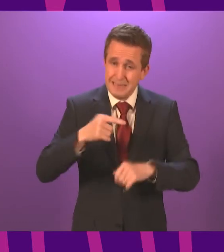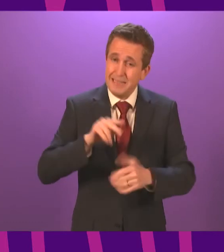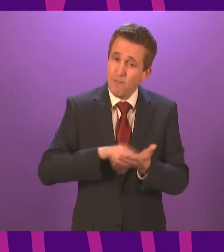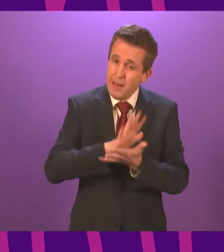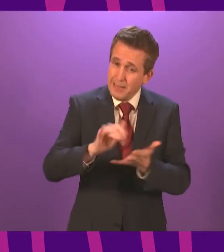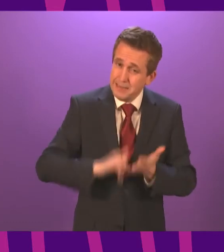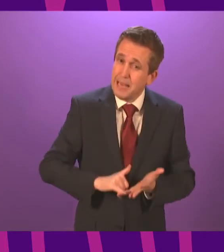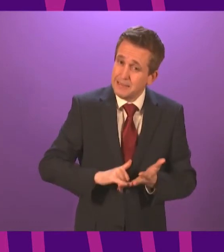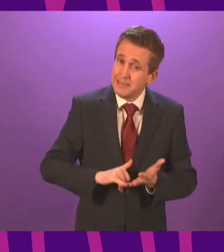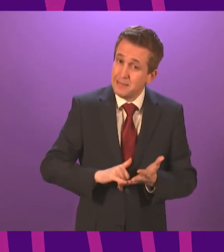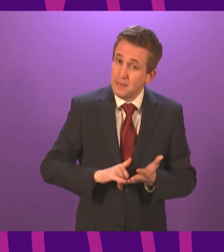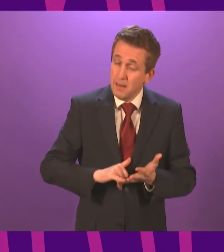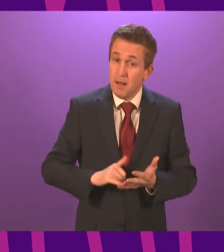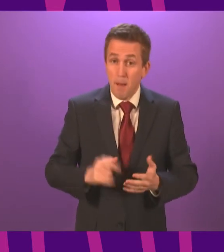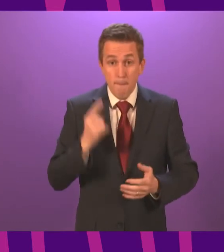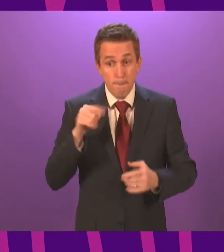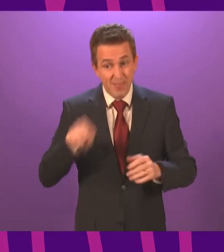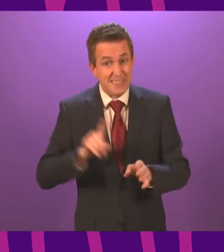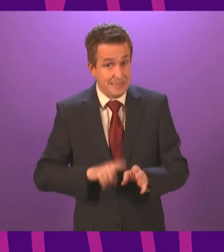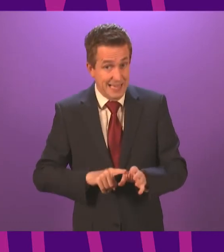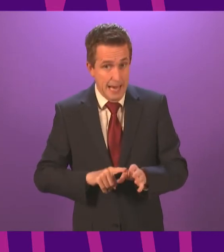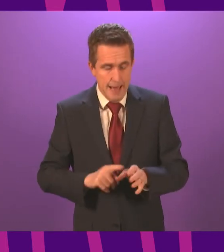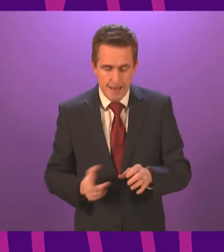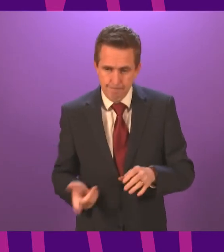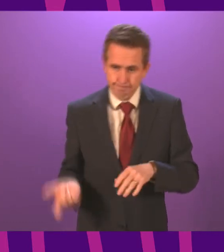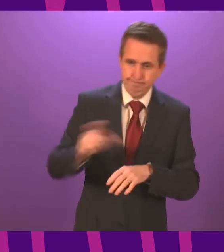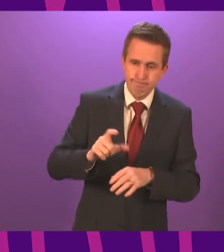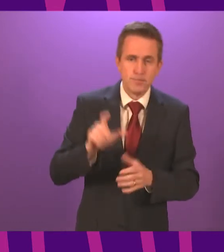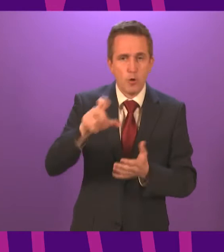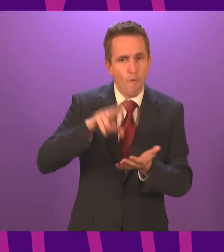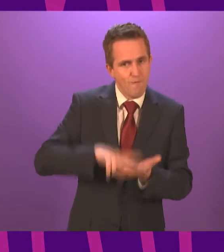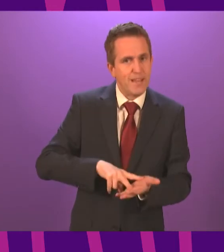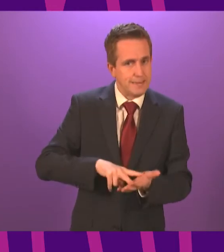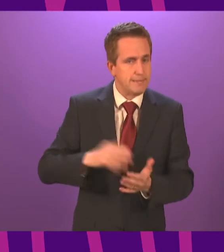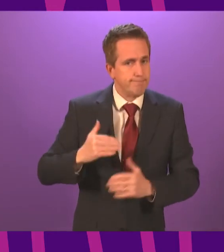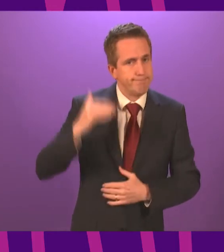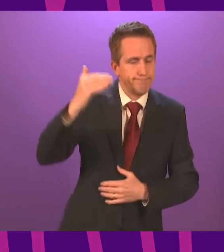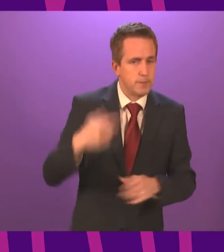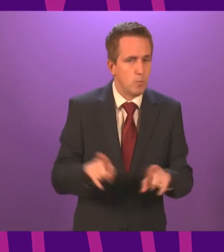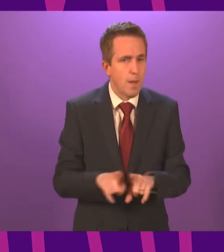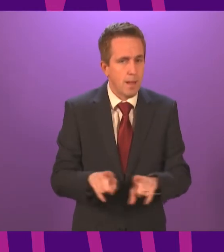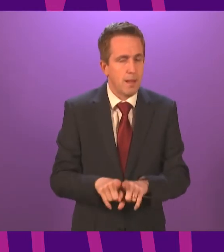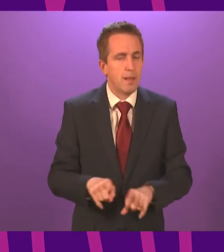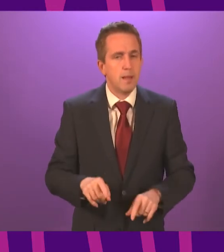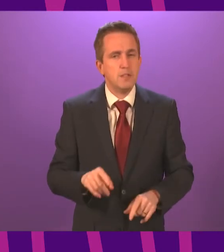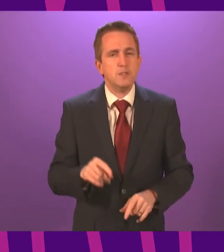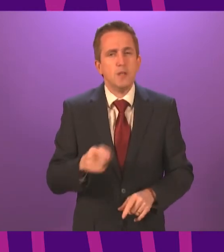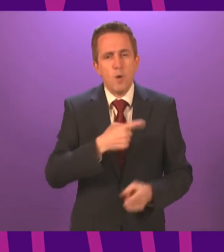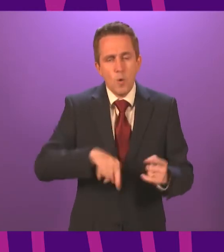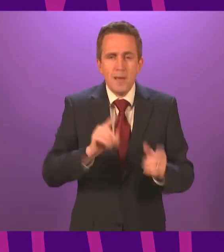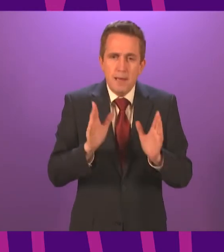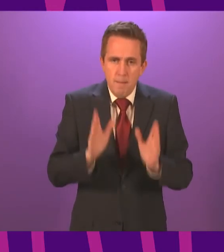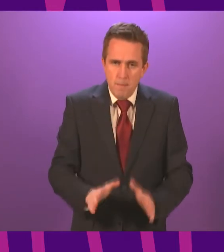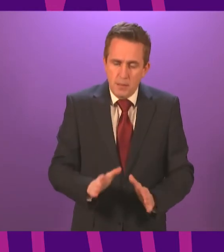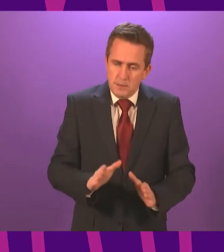and this year it comes with the added challenge of a resurgence in COVID-19 infection rates. And this is why it's imperative to drive